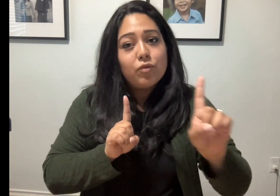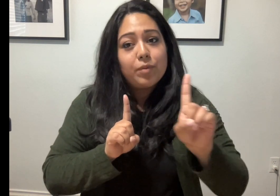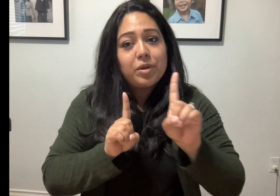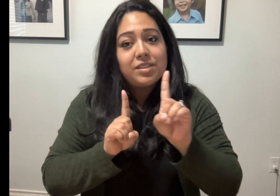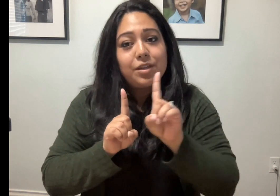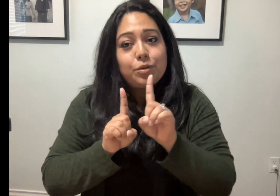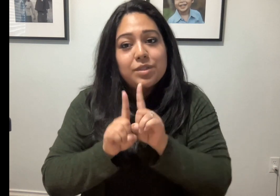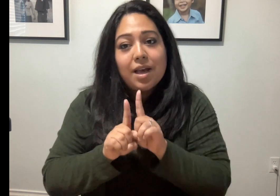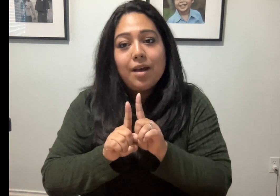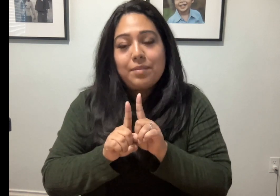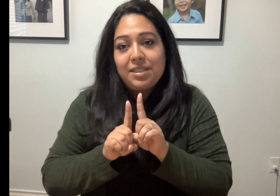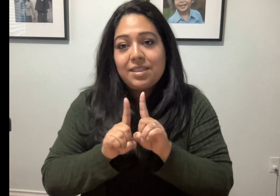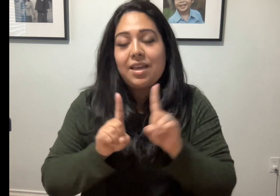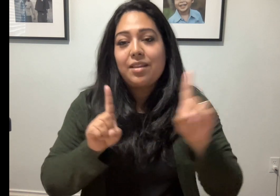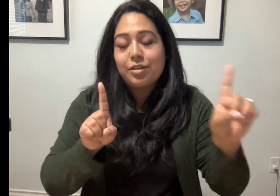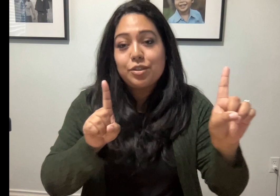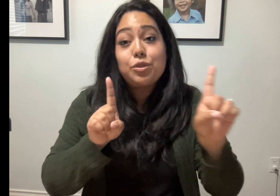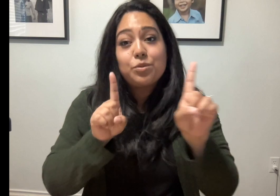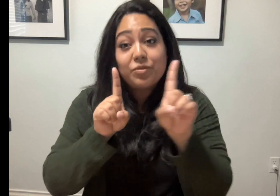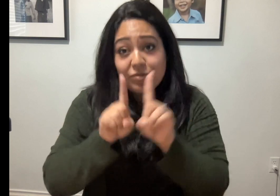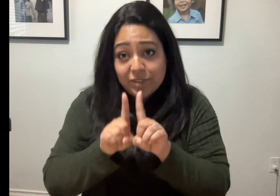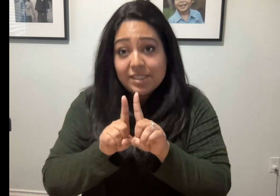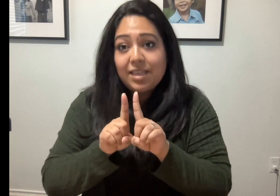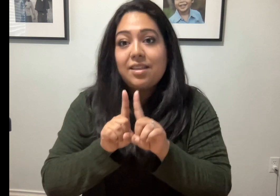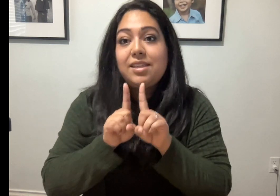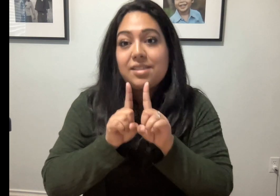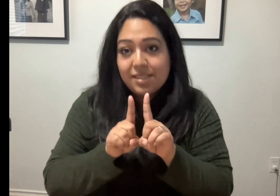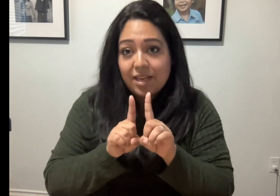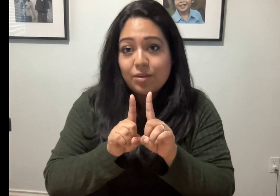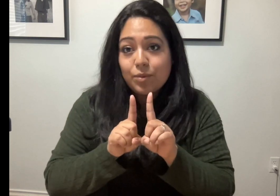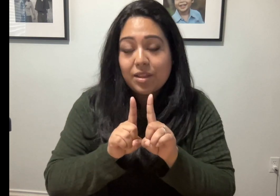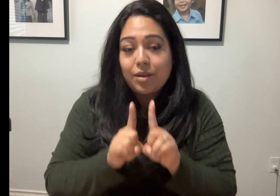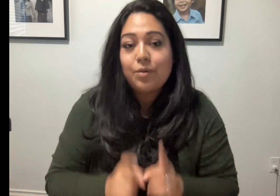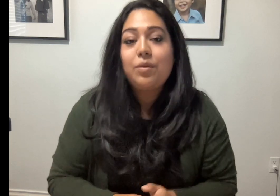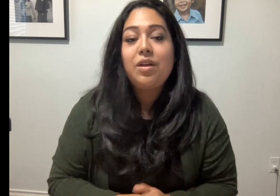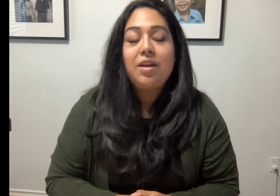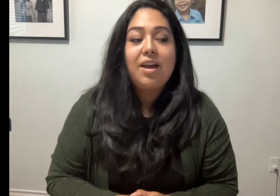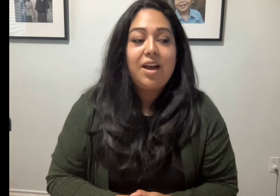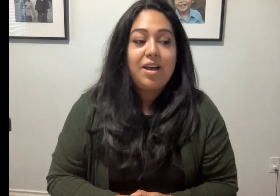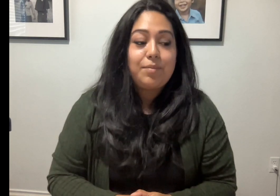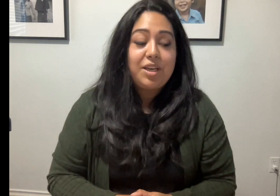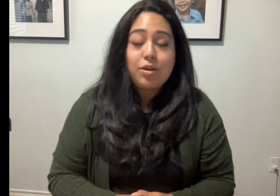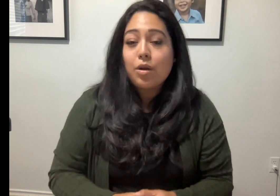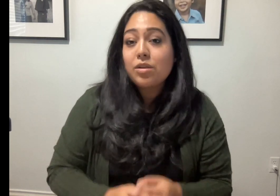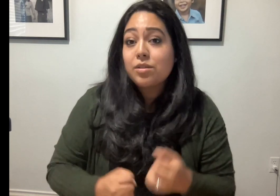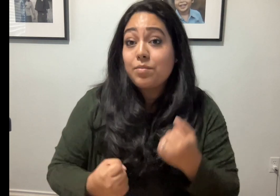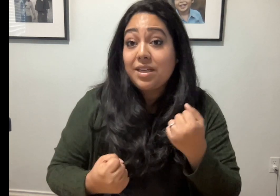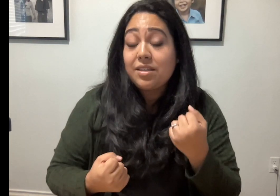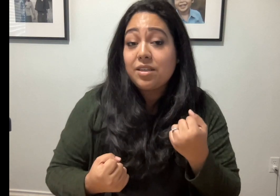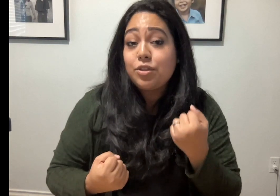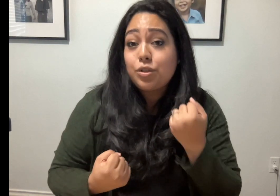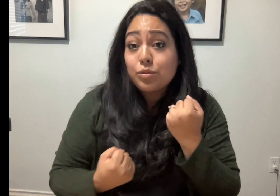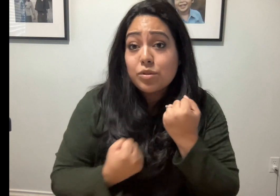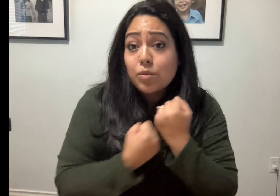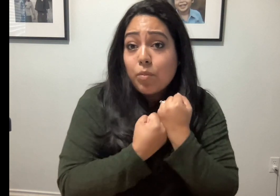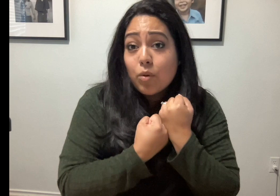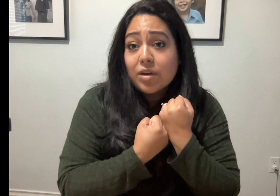a person who's coming together to physically stand with you. It could also mean to support,